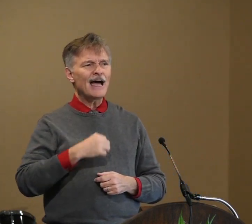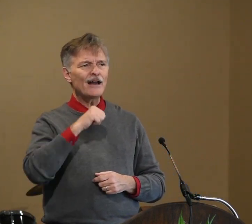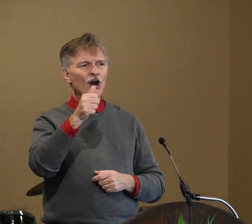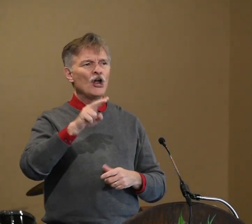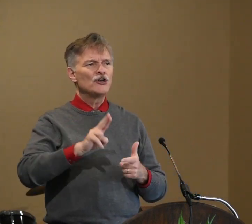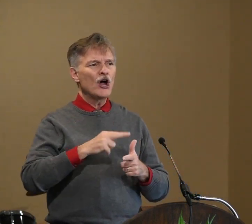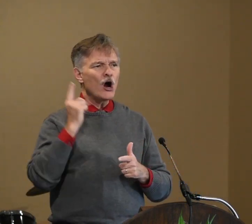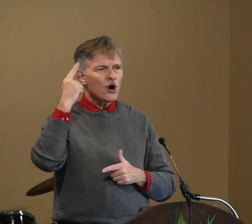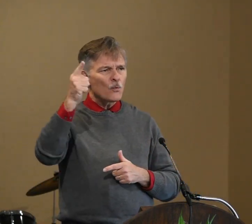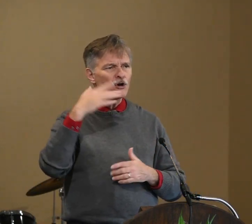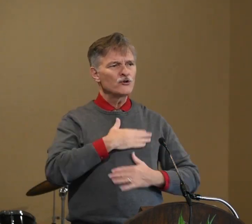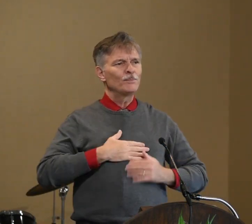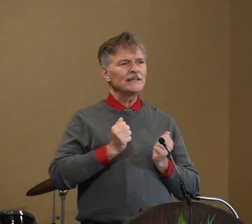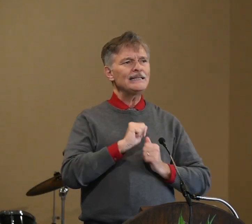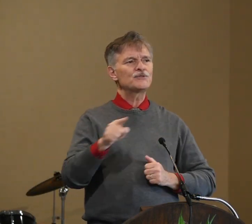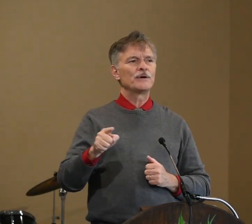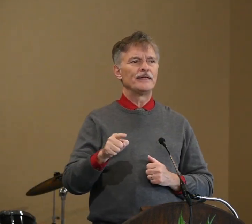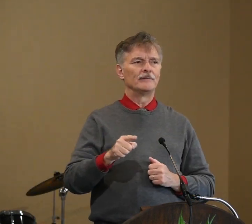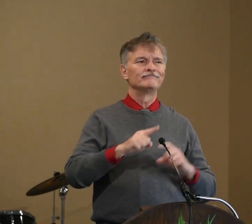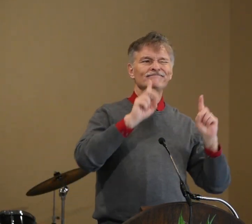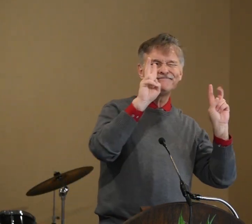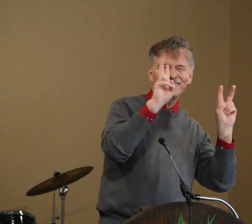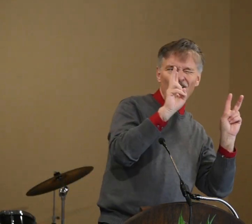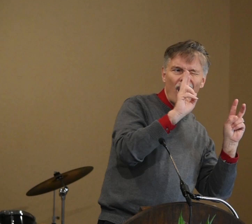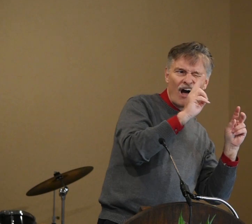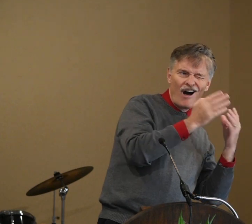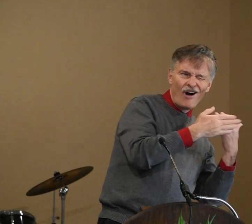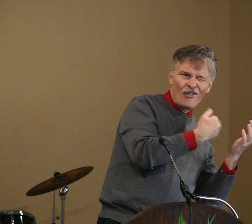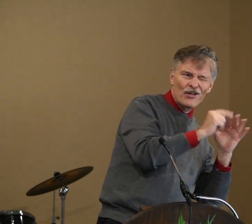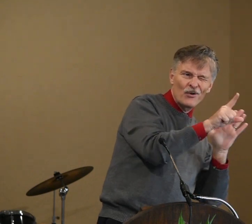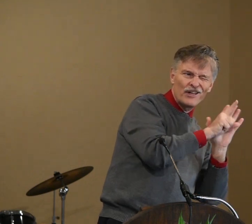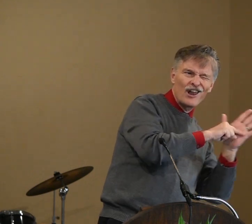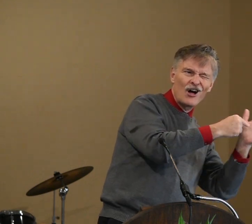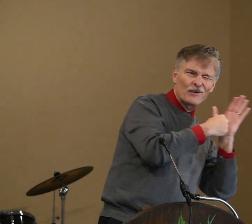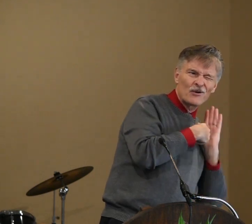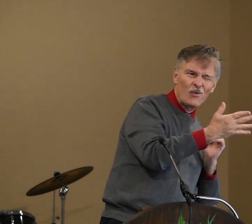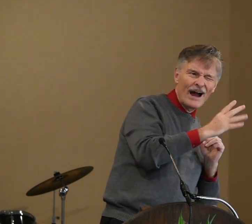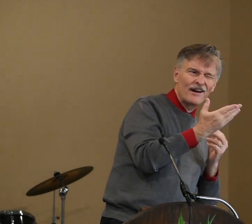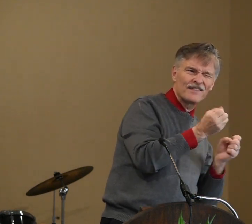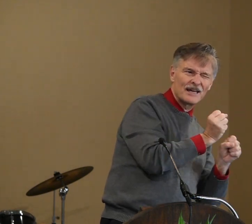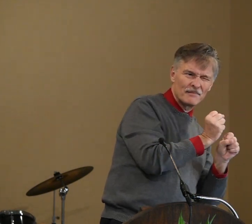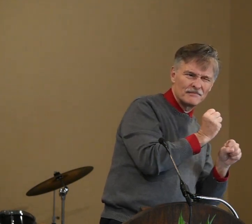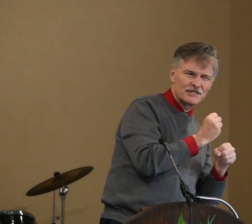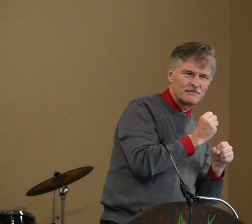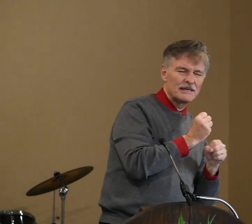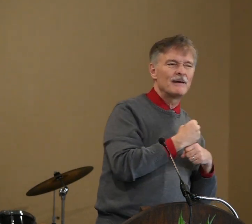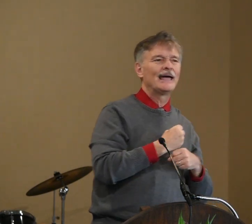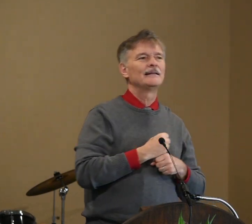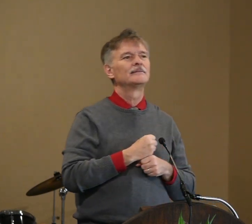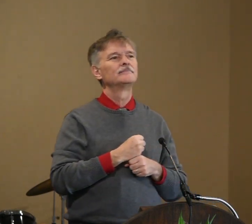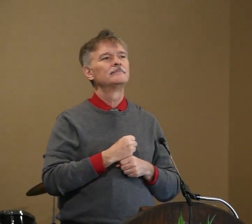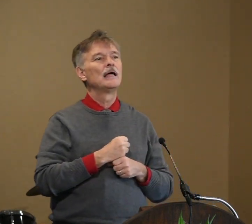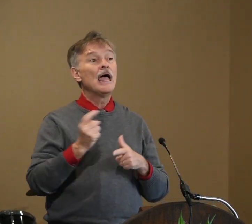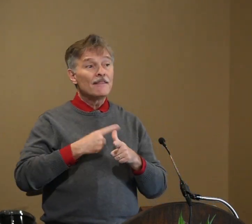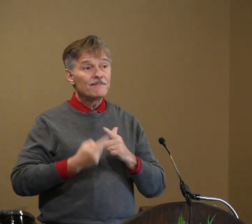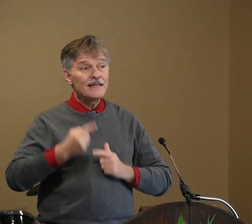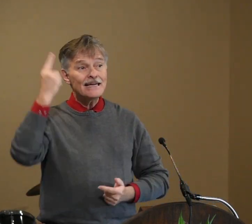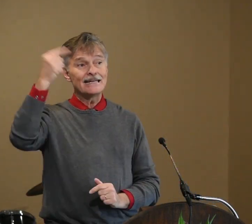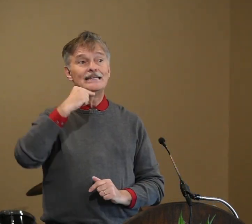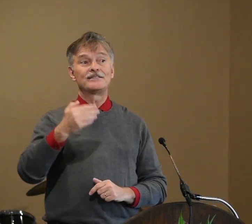desire, nor were you pleased with them, although the law required them to be made. Then he said,